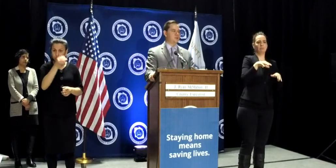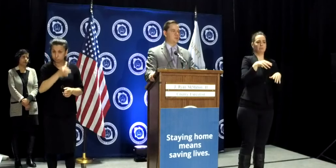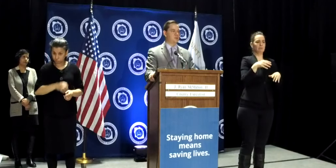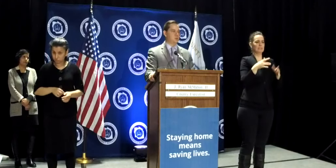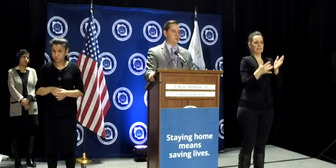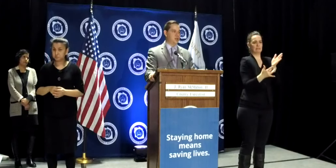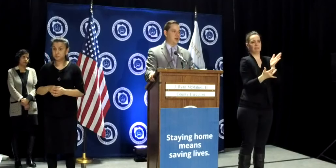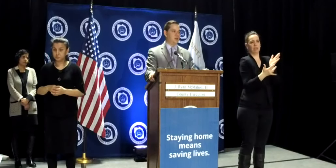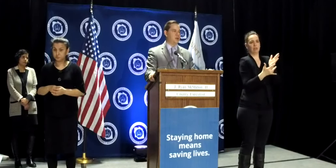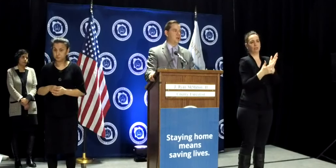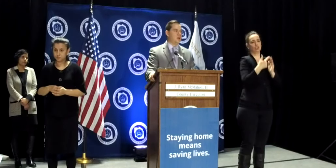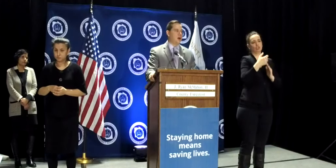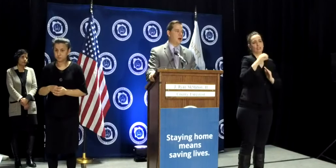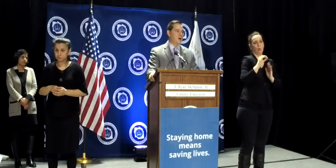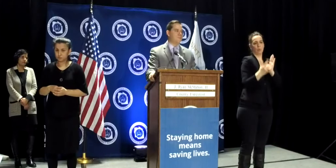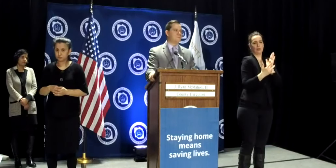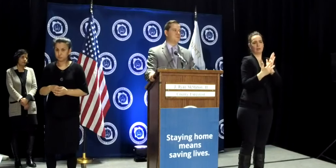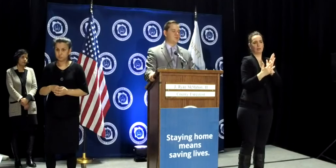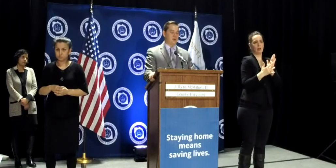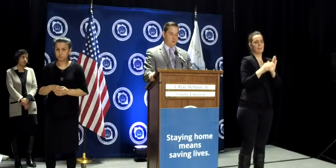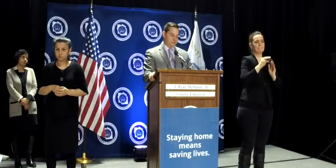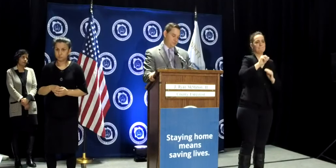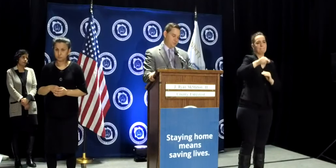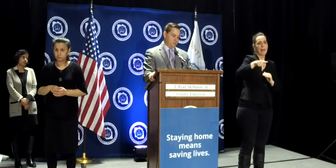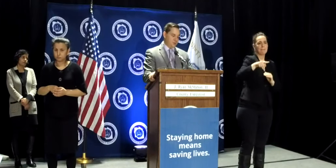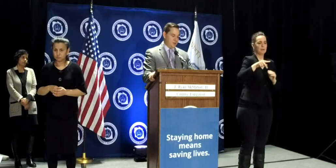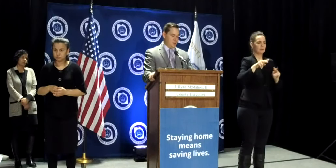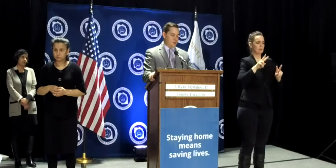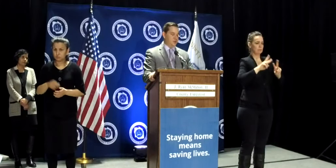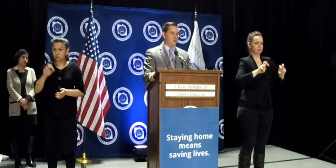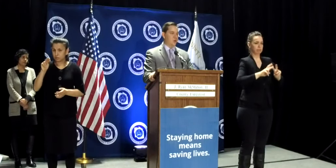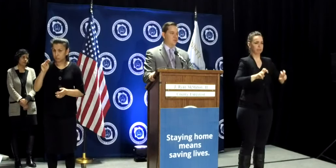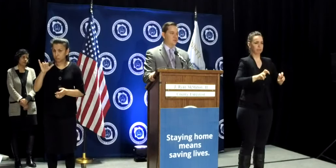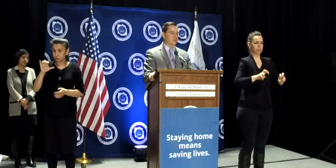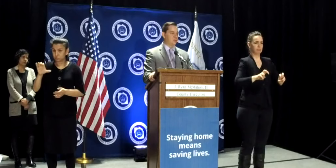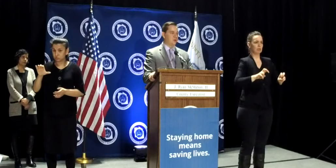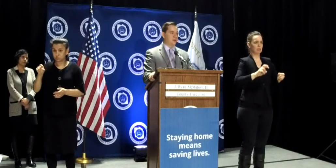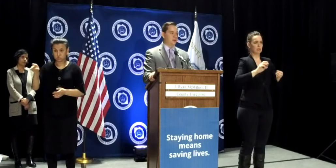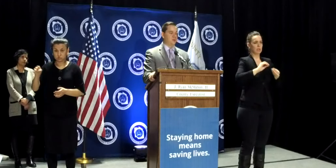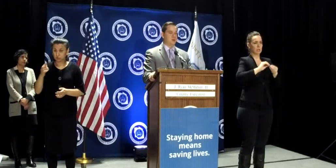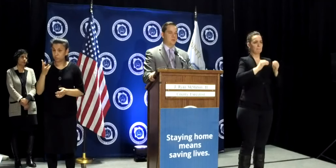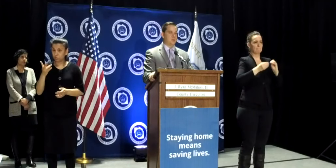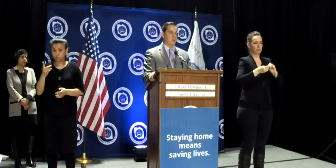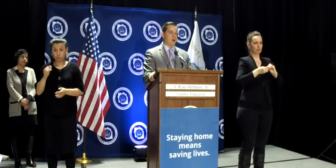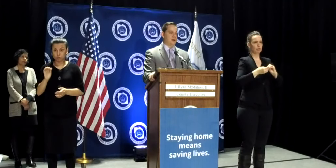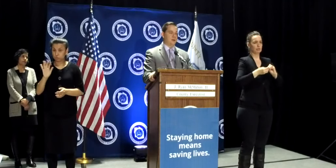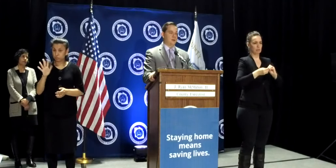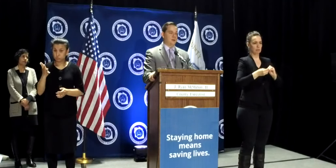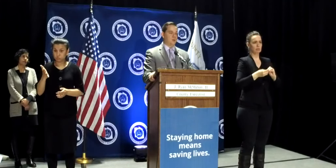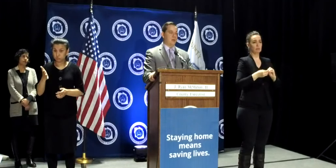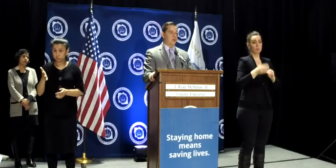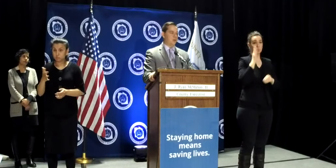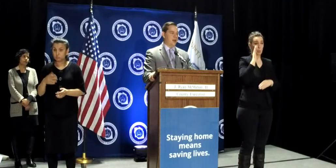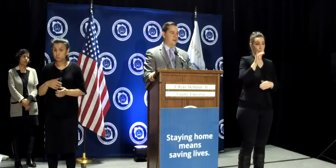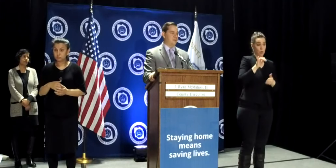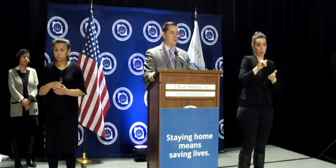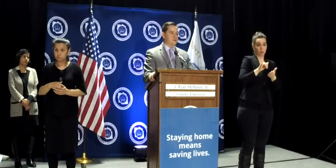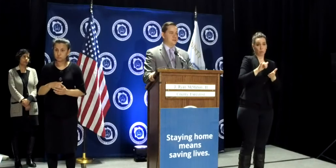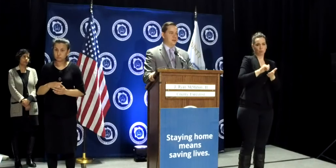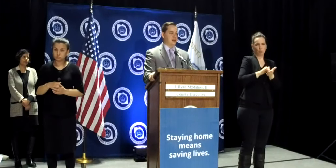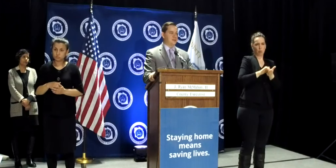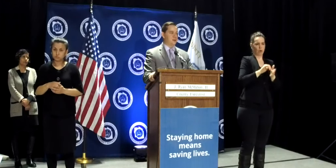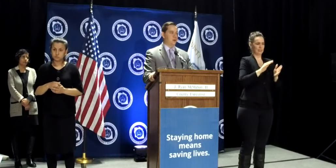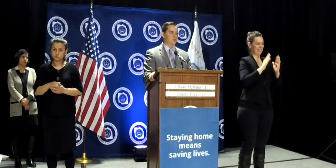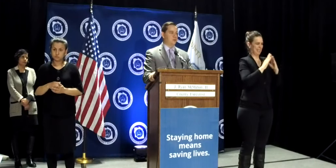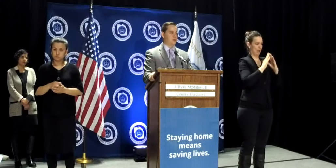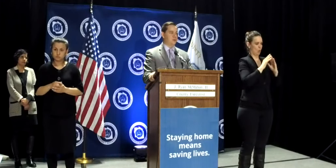did originally with New Rochelle. So it's a good question. Really, the one remedy we have to this is